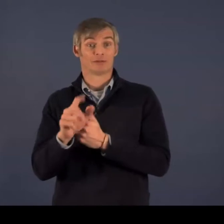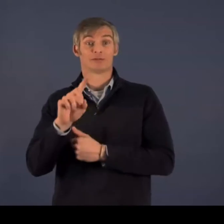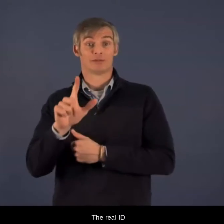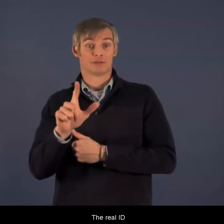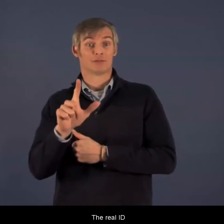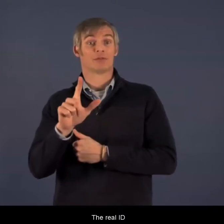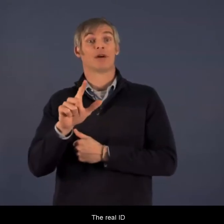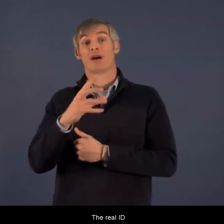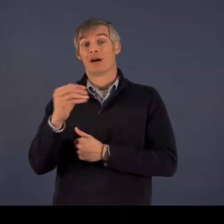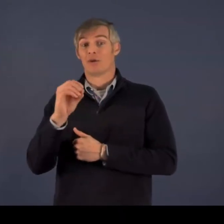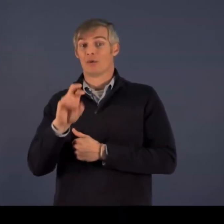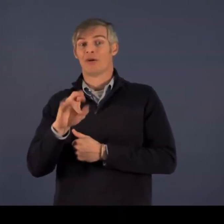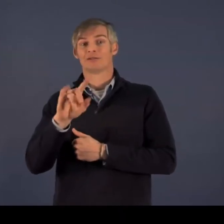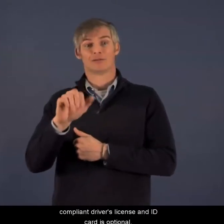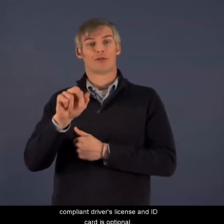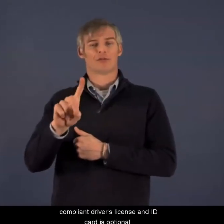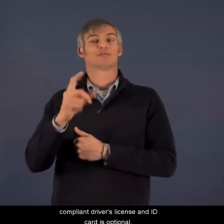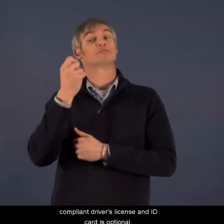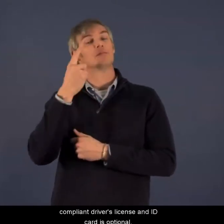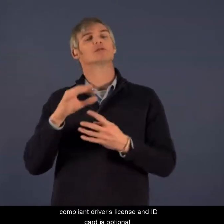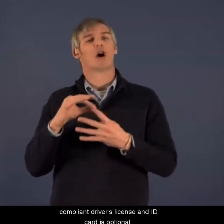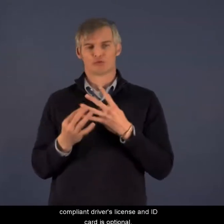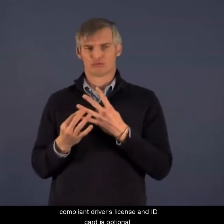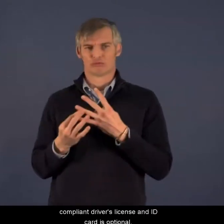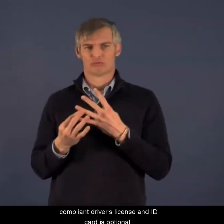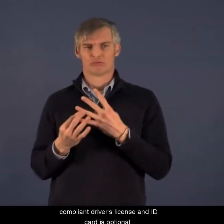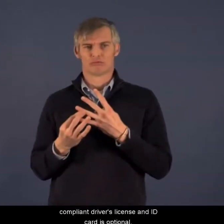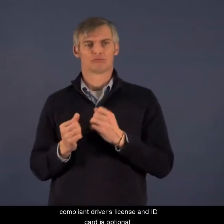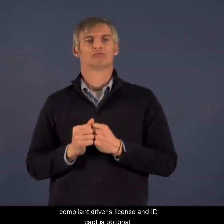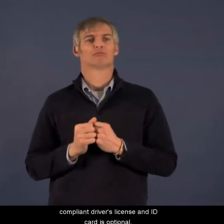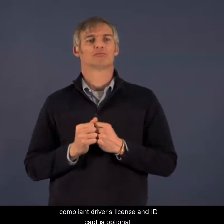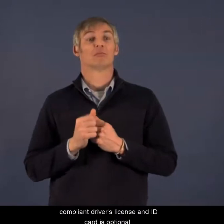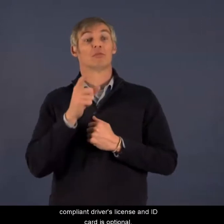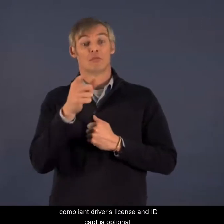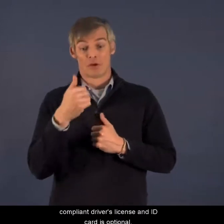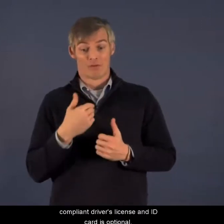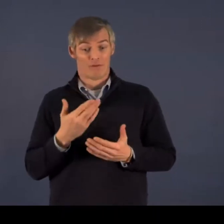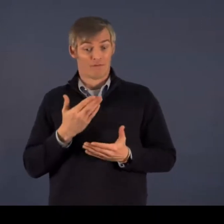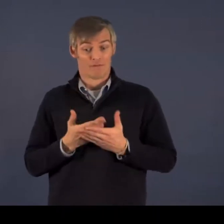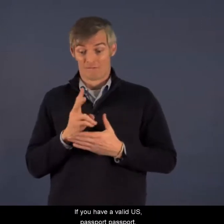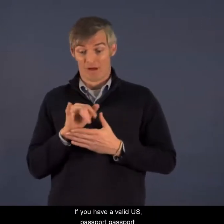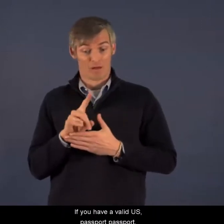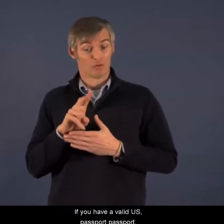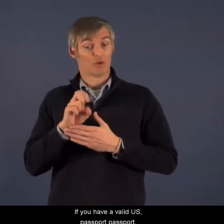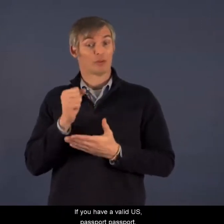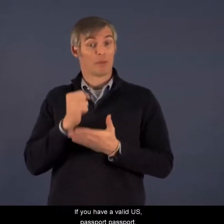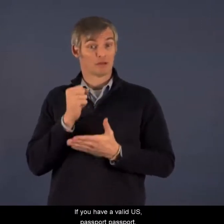The Real ID compliant driver's license and ID card is optional. If you have a valid